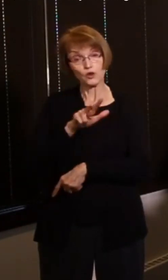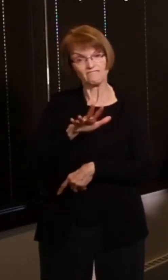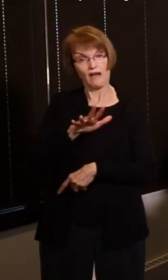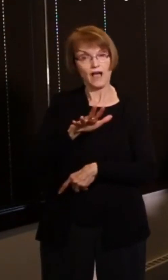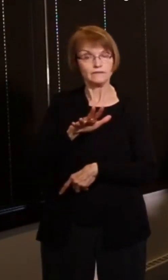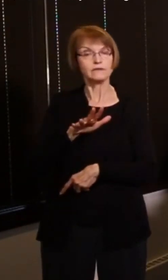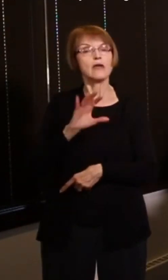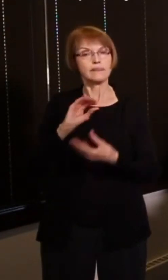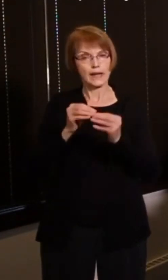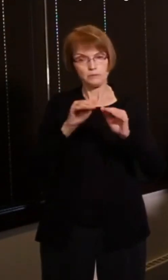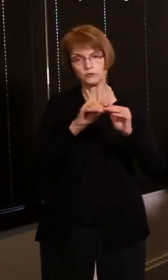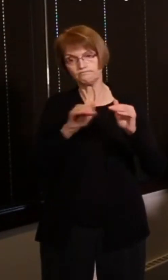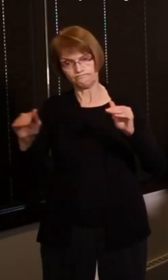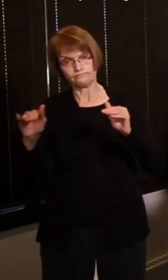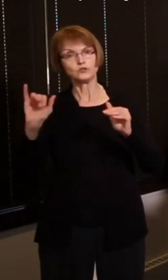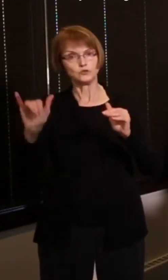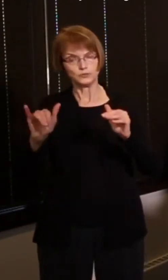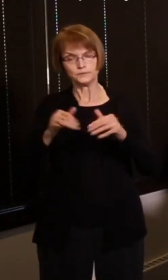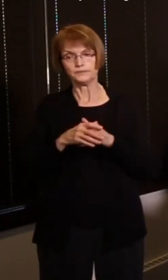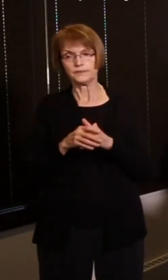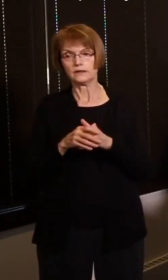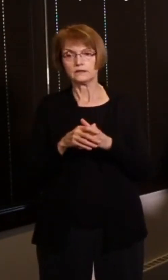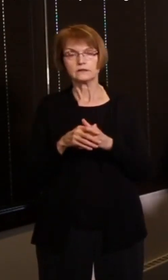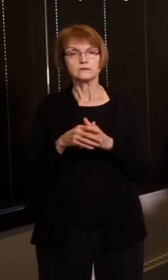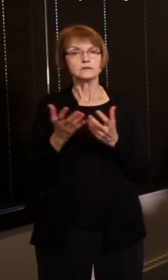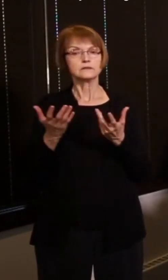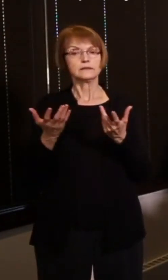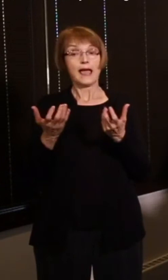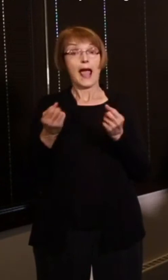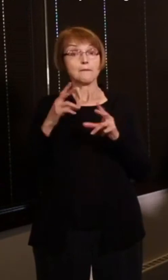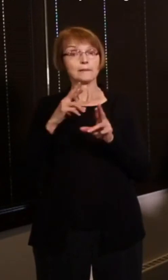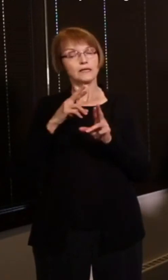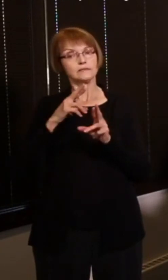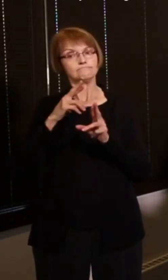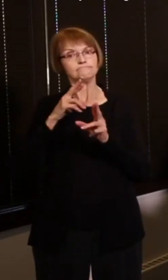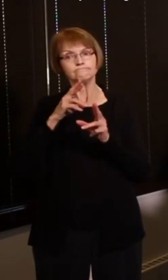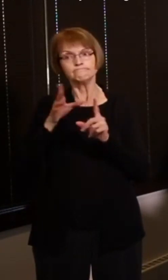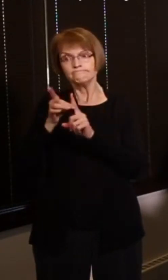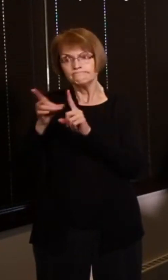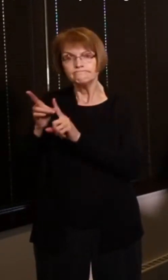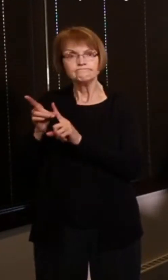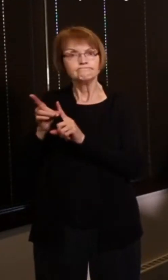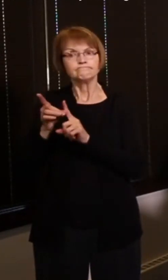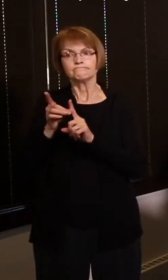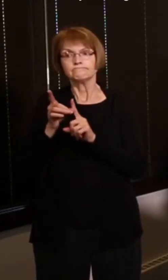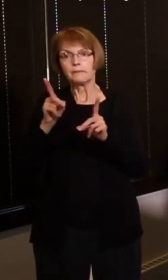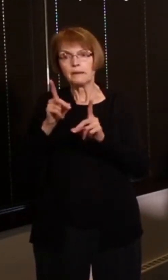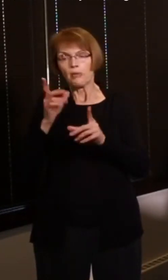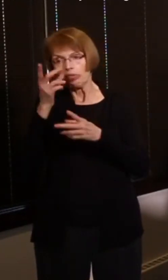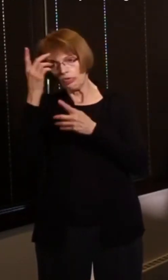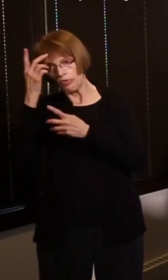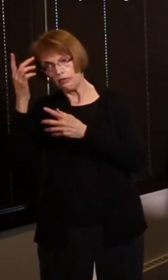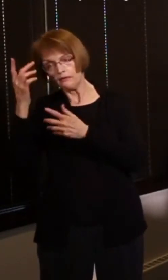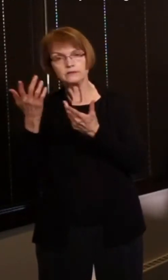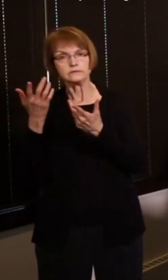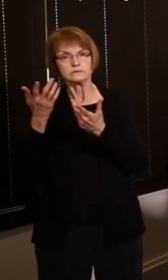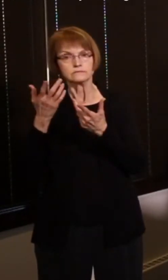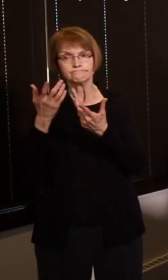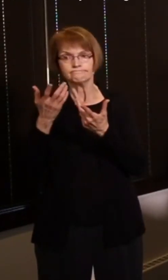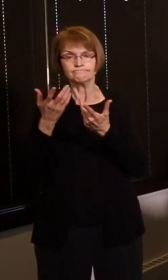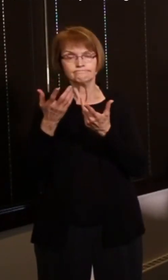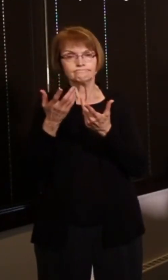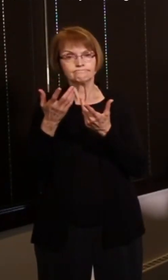there. Our prevalence of reported cases, and again, this is going to be reflective of our cases either staying the same or